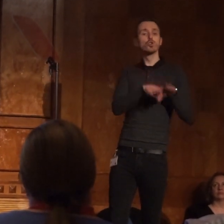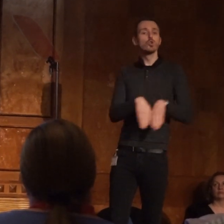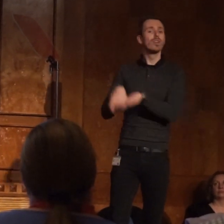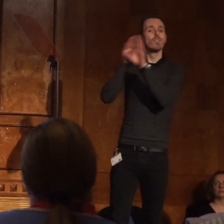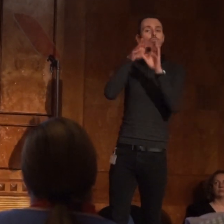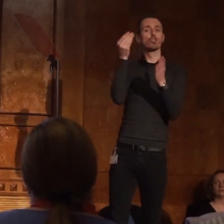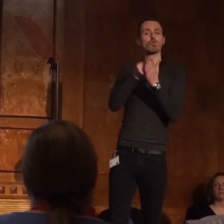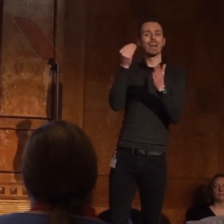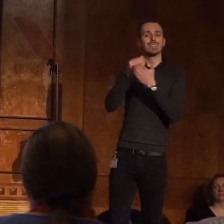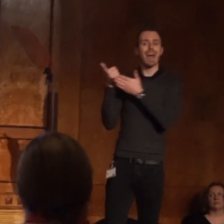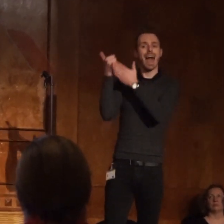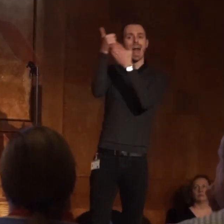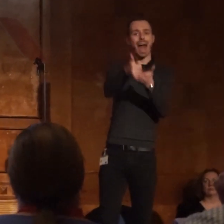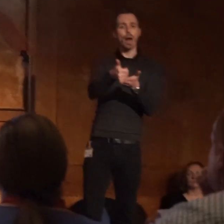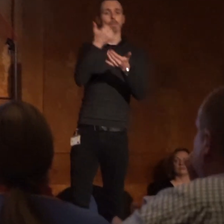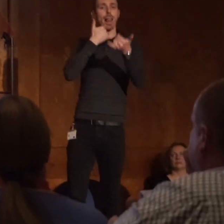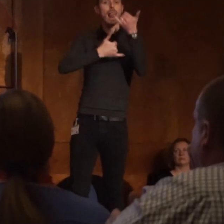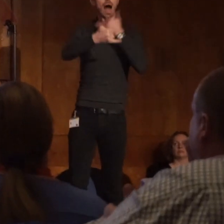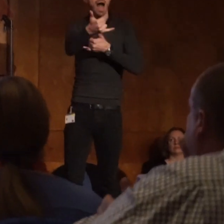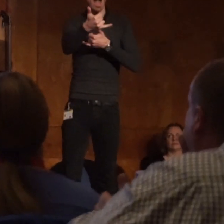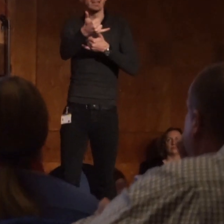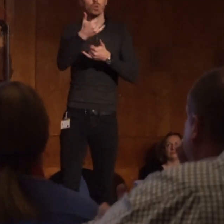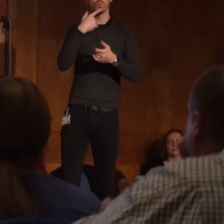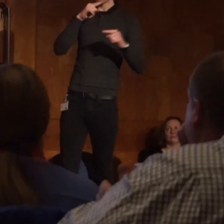they lost the vote.